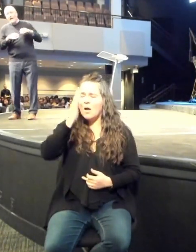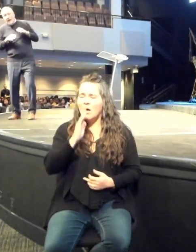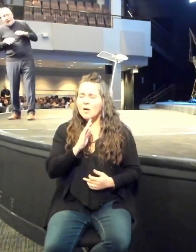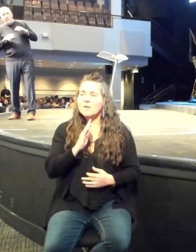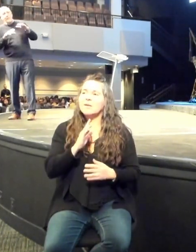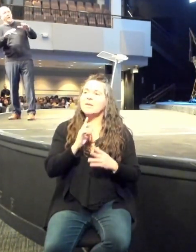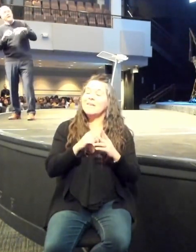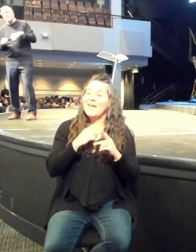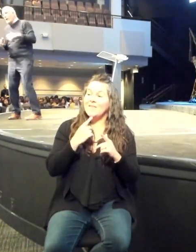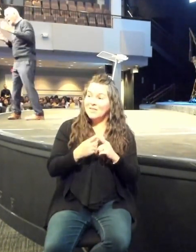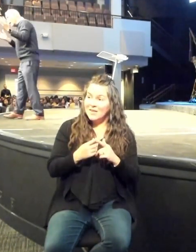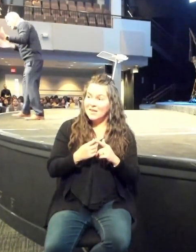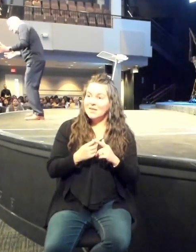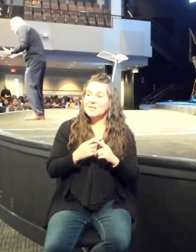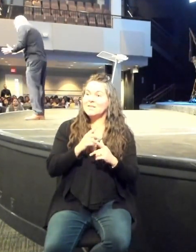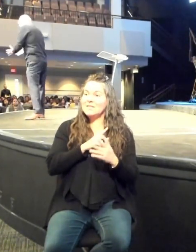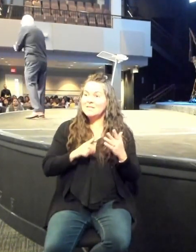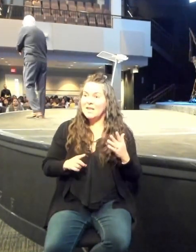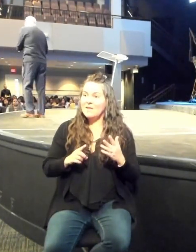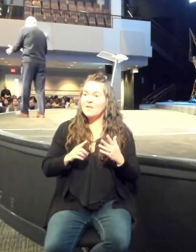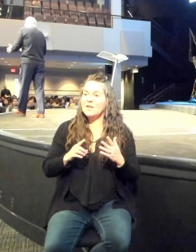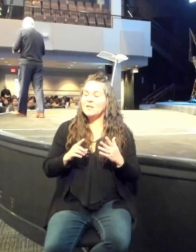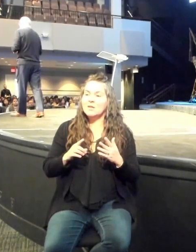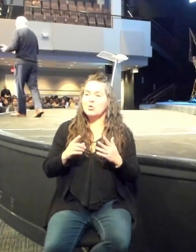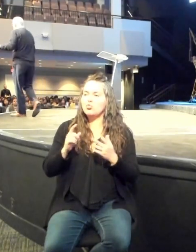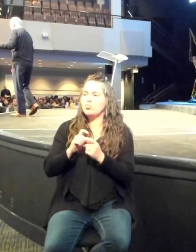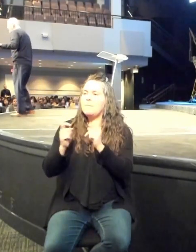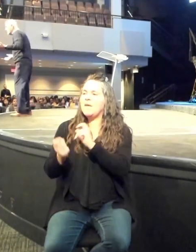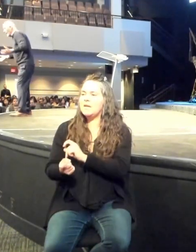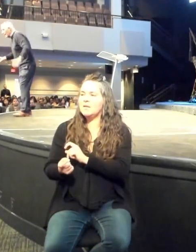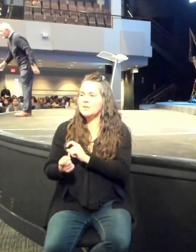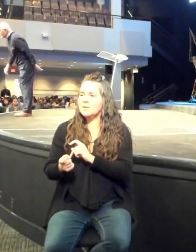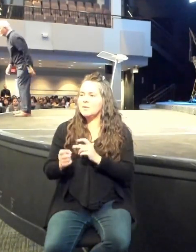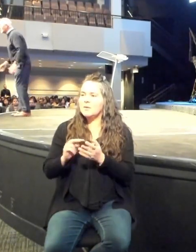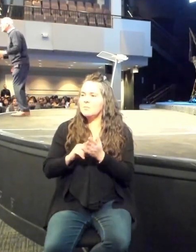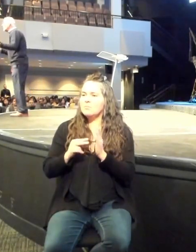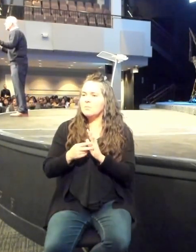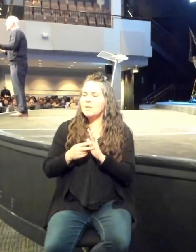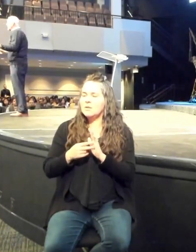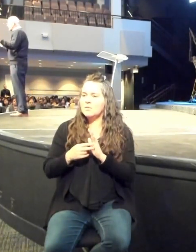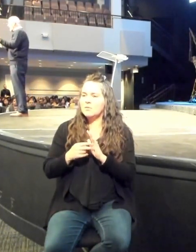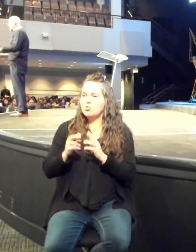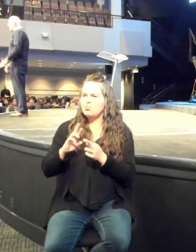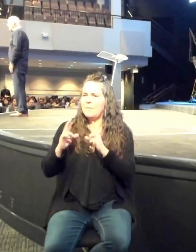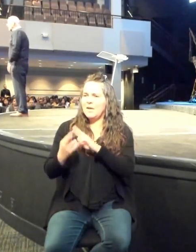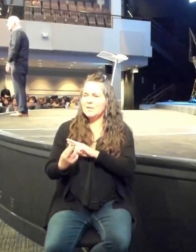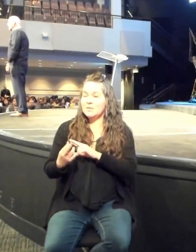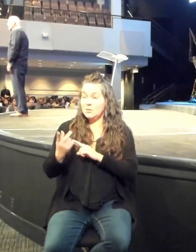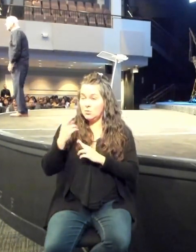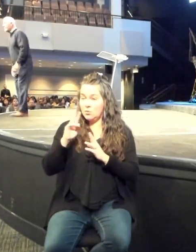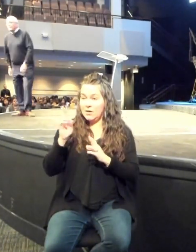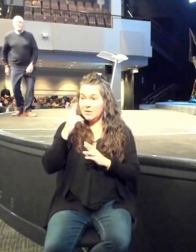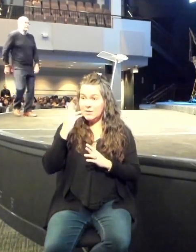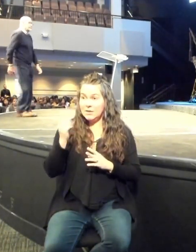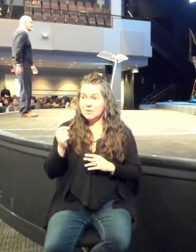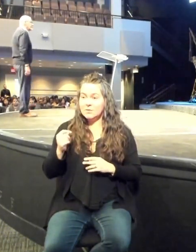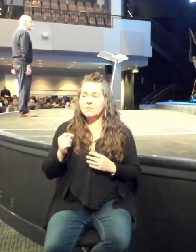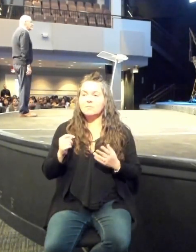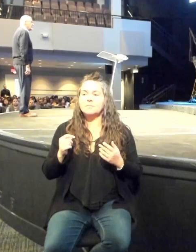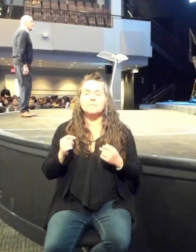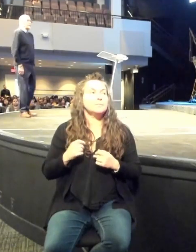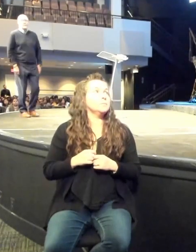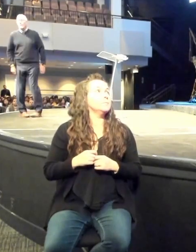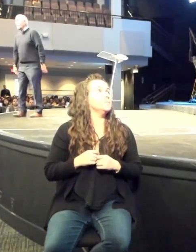from that came repentance, where he turns back to God. Repentance just simply means, I'll show you repentance. You ready for it?